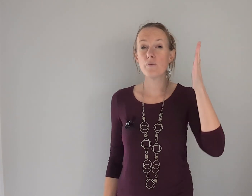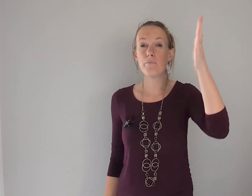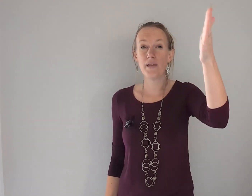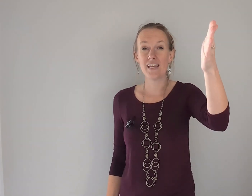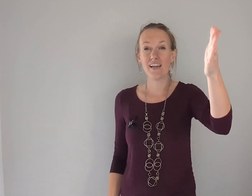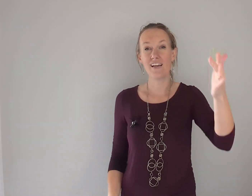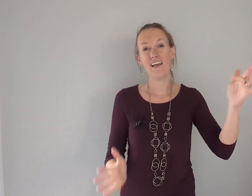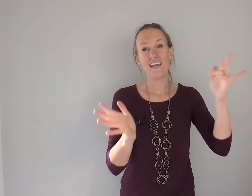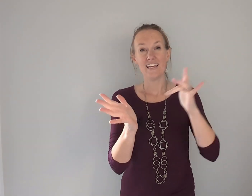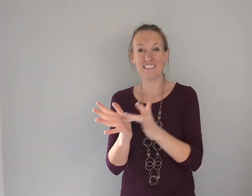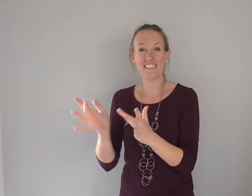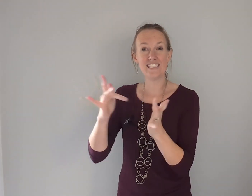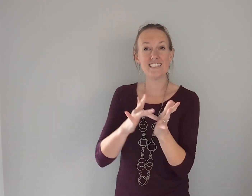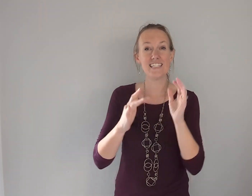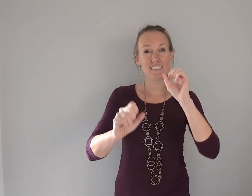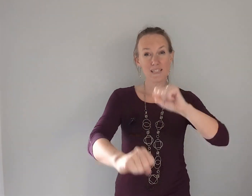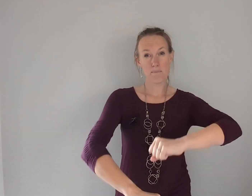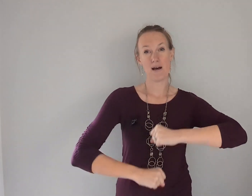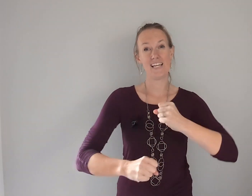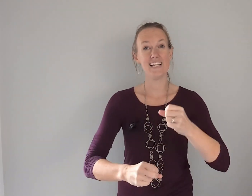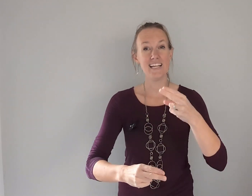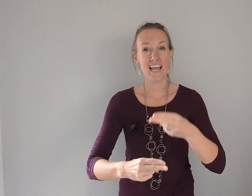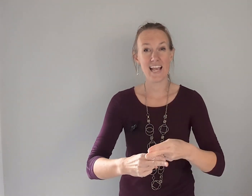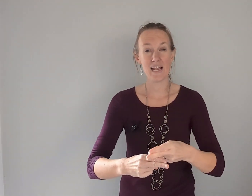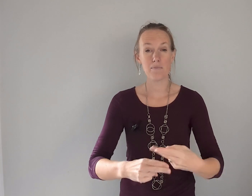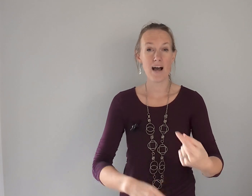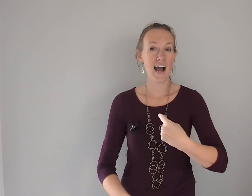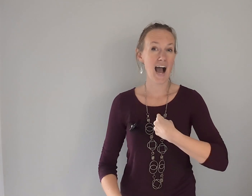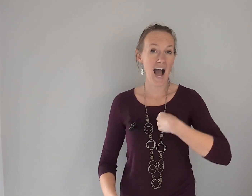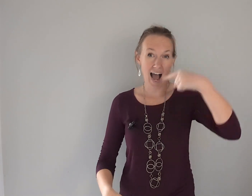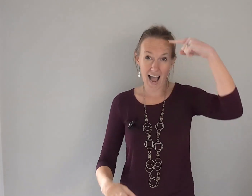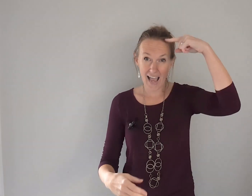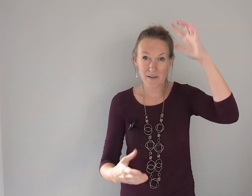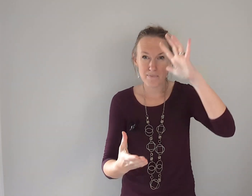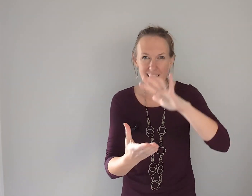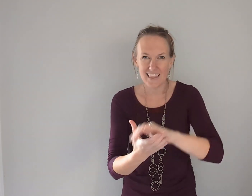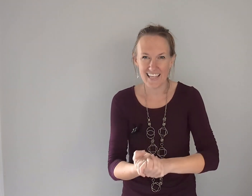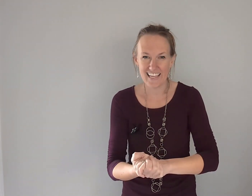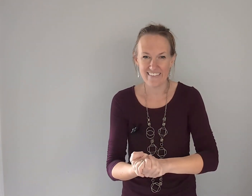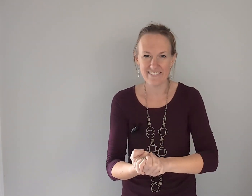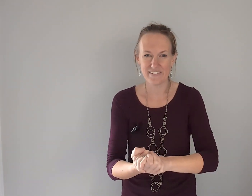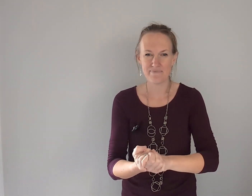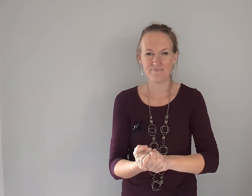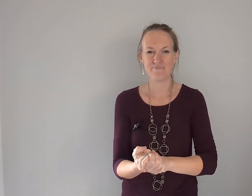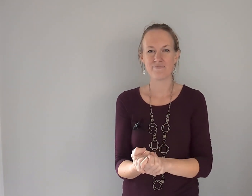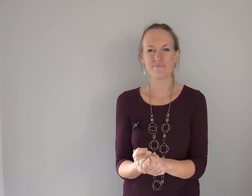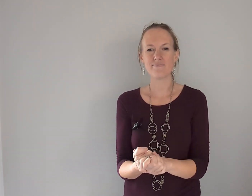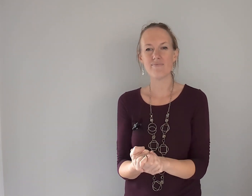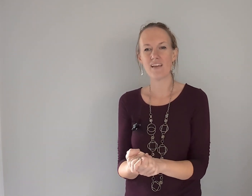will be. In Jesus' mighty name, I believe.